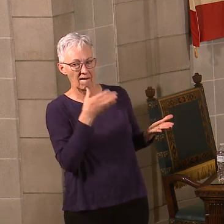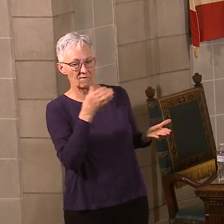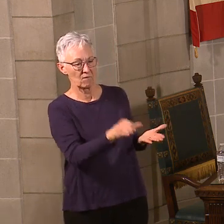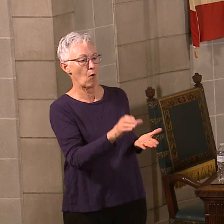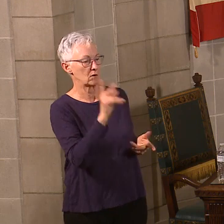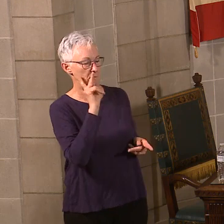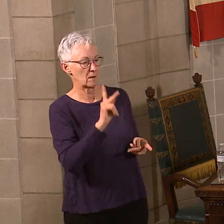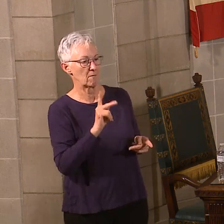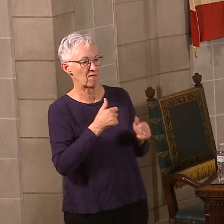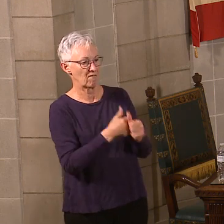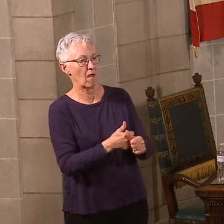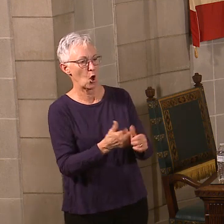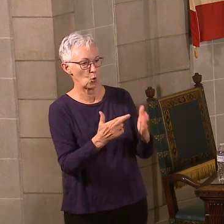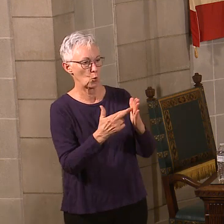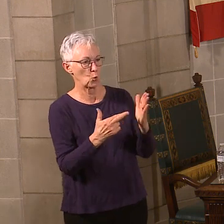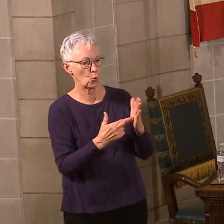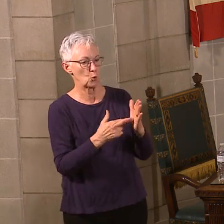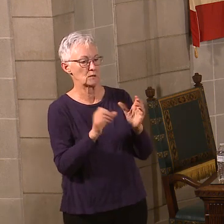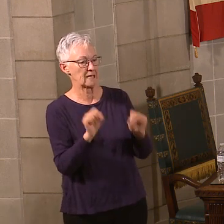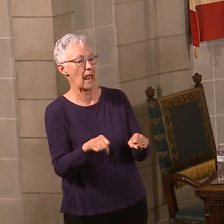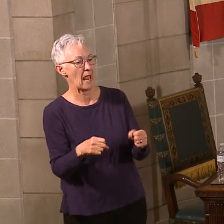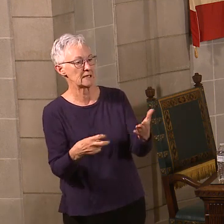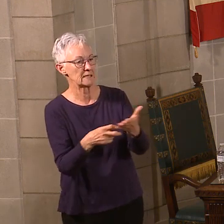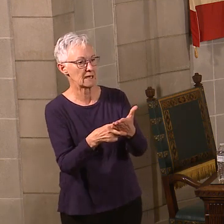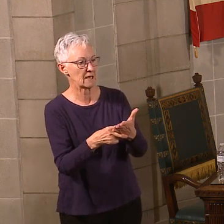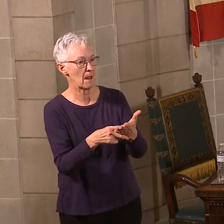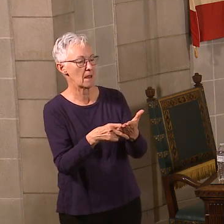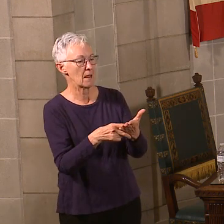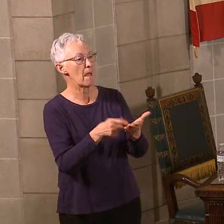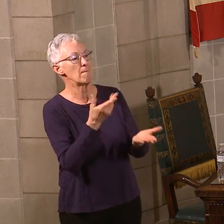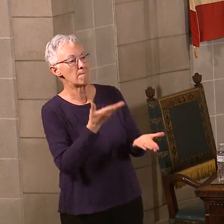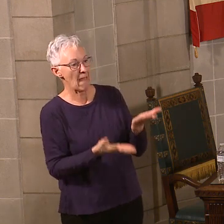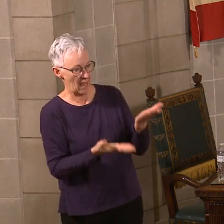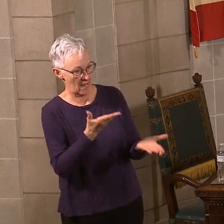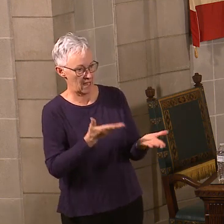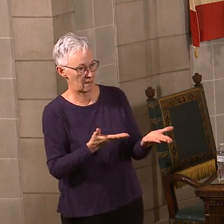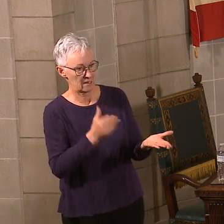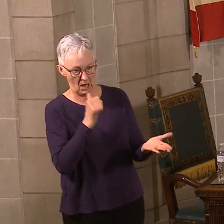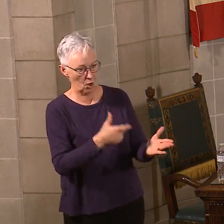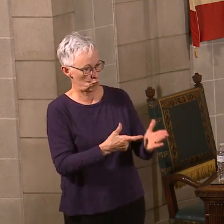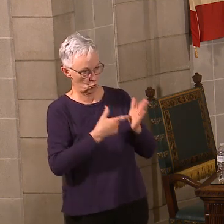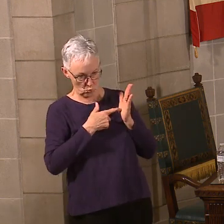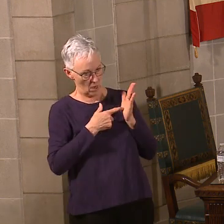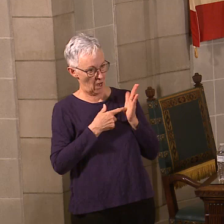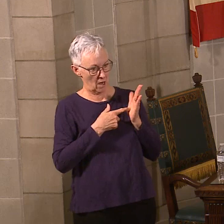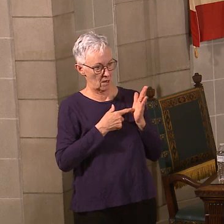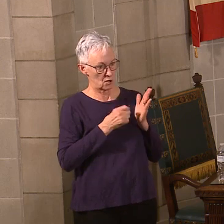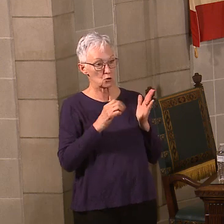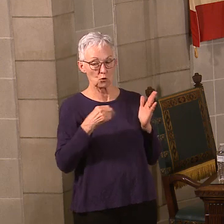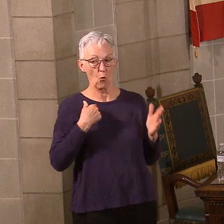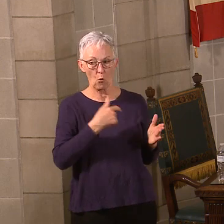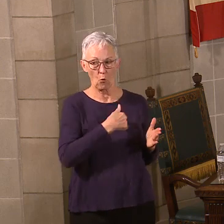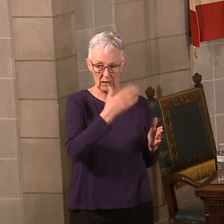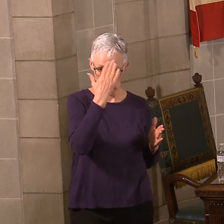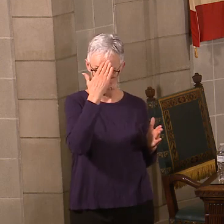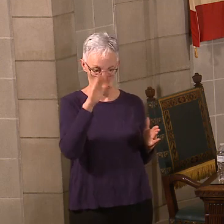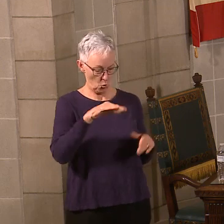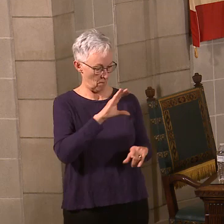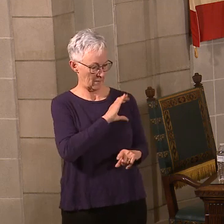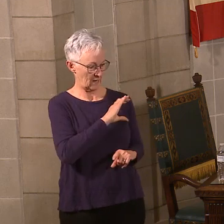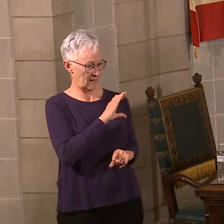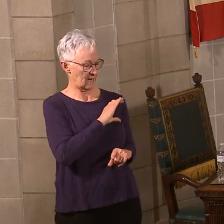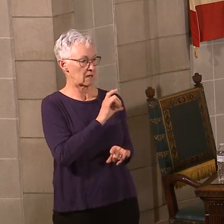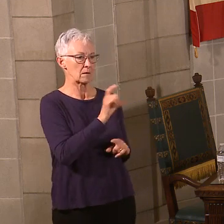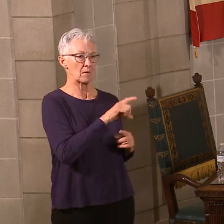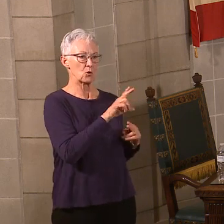option to do it. So even Illinois, with their shelter at home order, recognizes that law enforcement has to use its best judgment. And I think